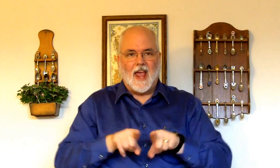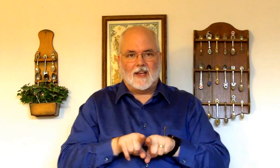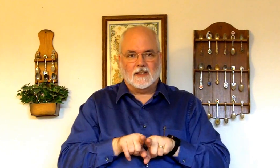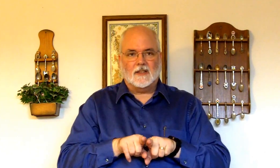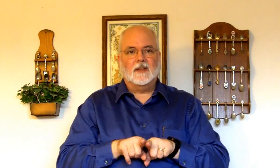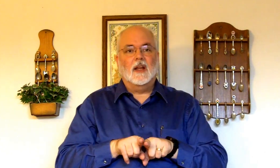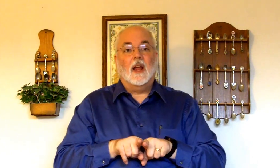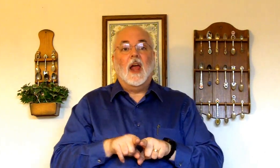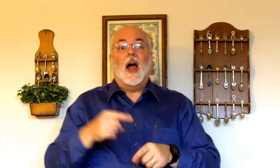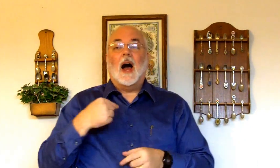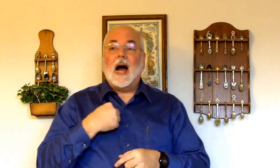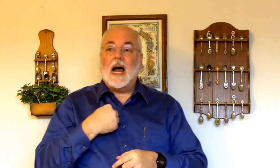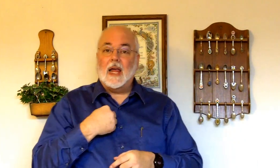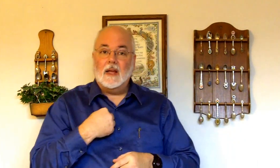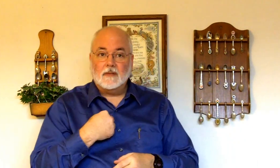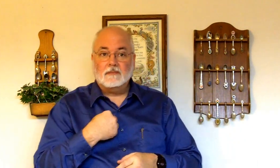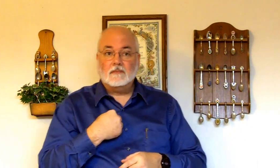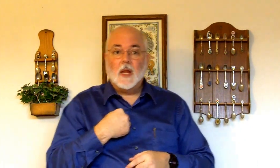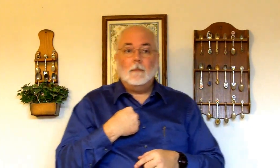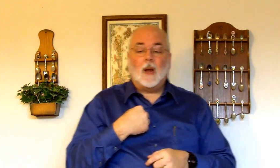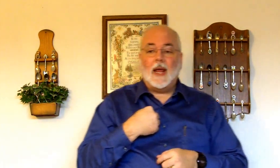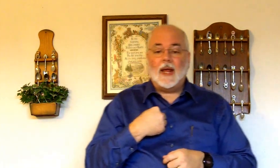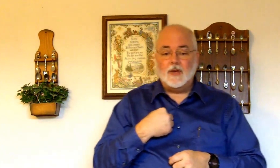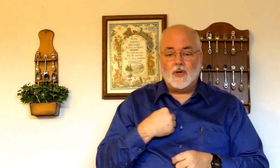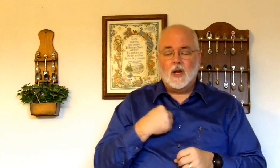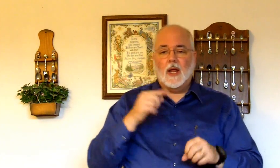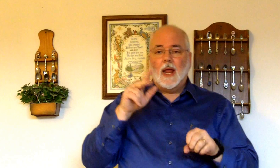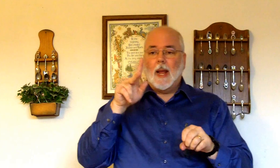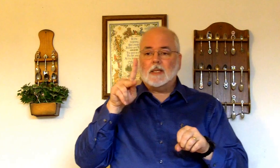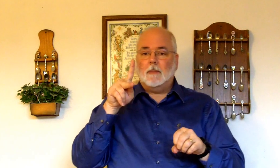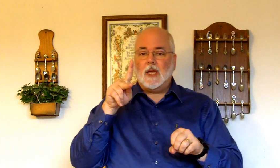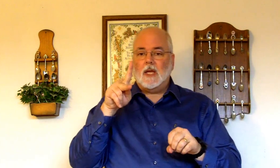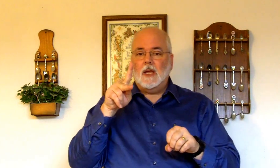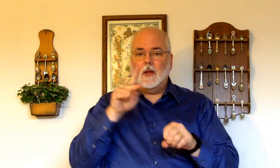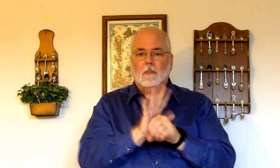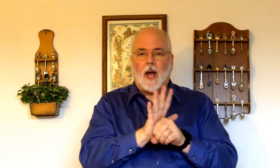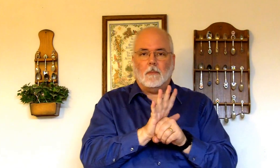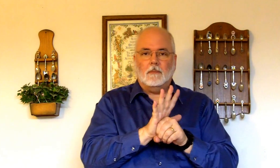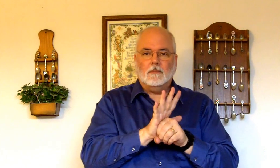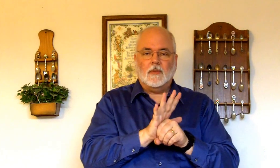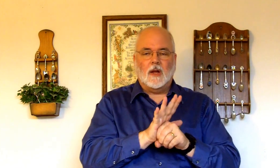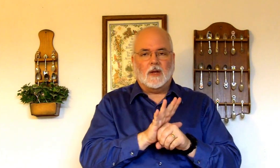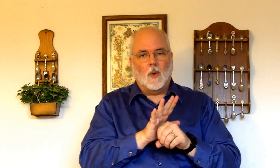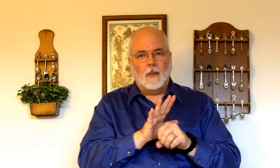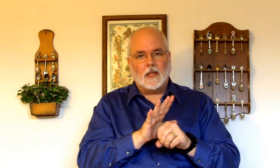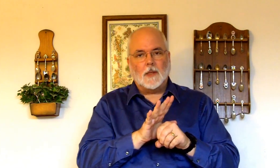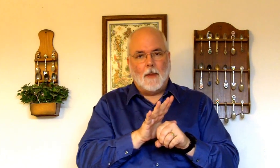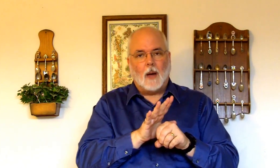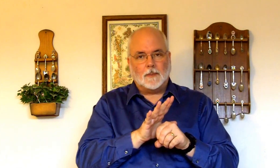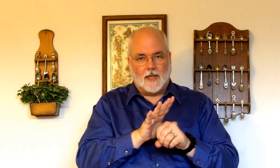As I pledge, the P pop. Now, don't make the pop